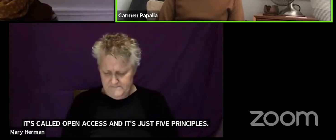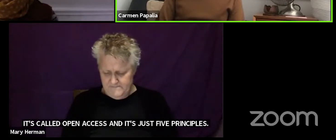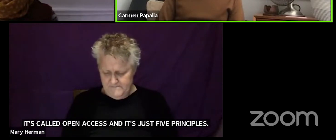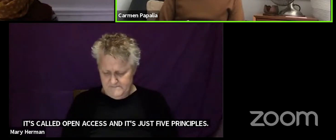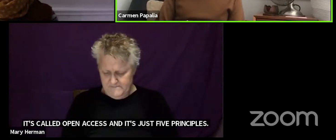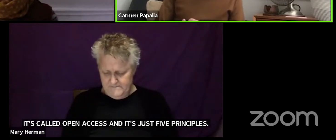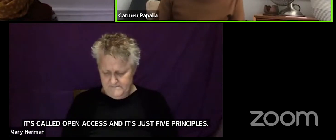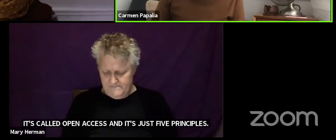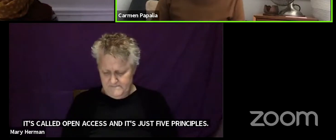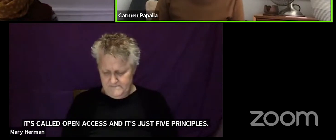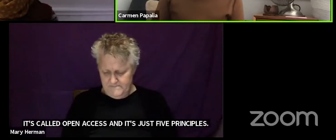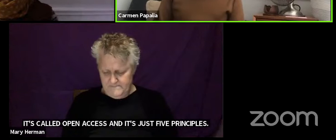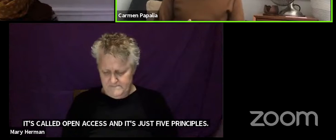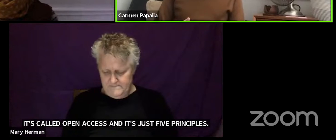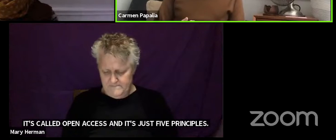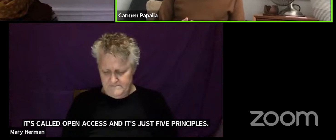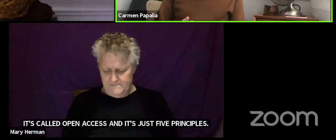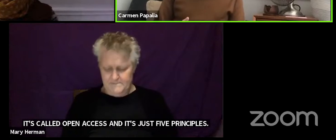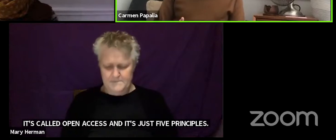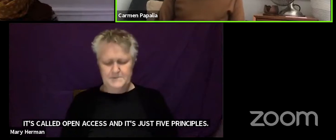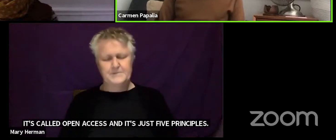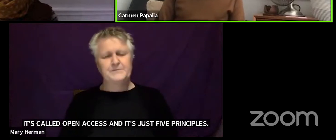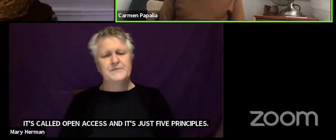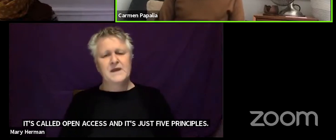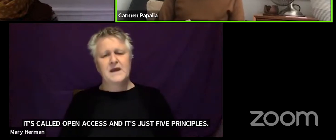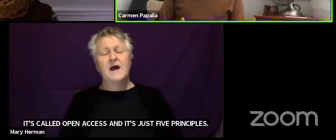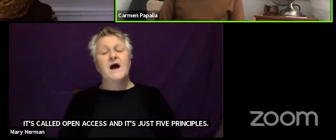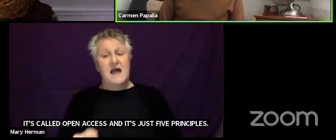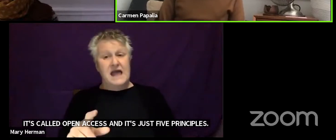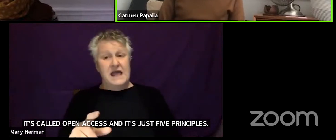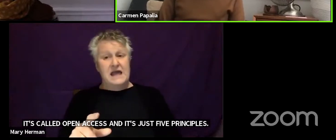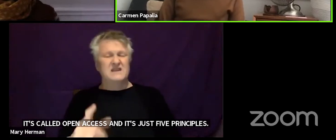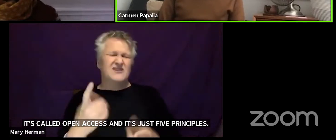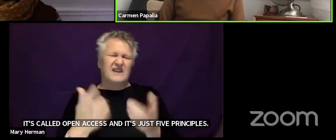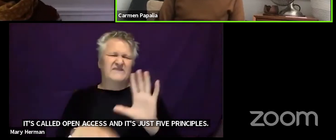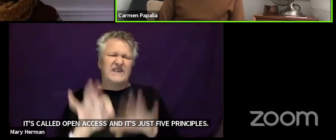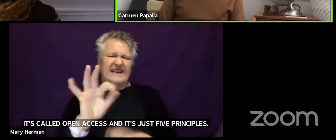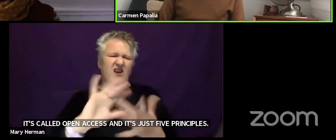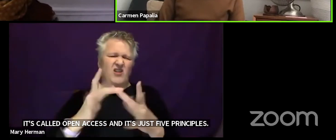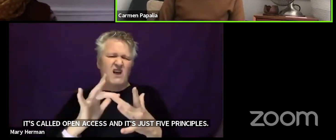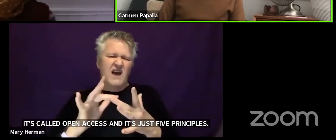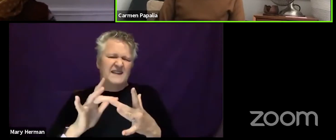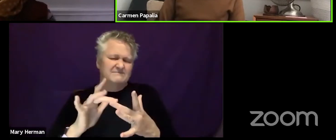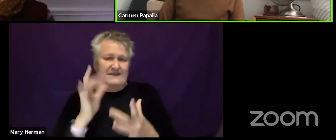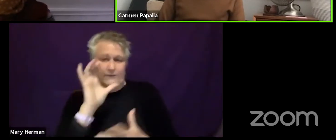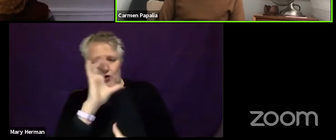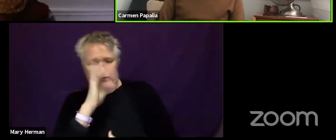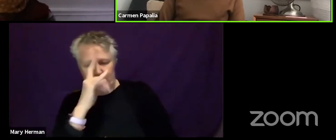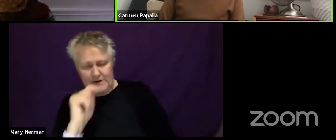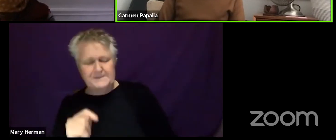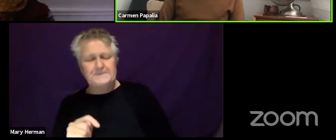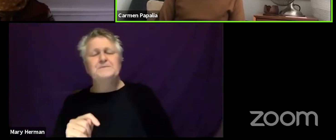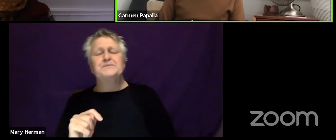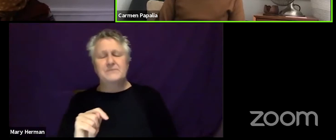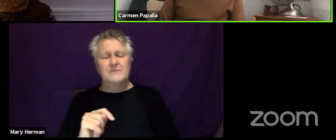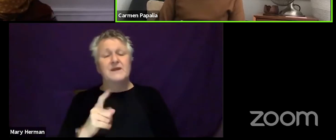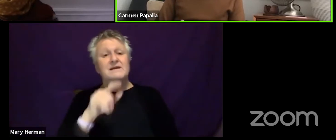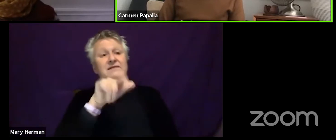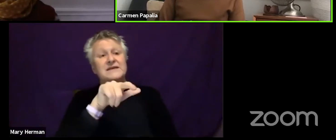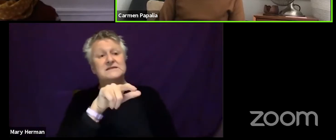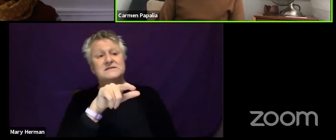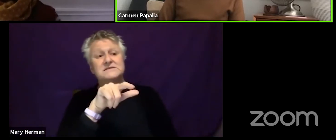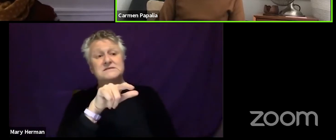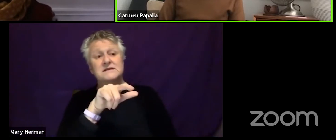this performance score that Aislinn's going to read is kind of, it references open access,